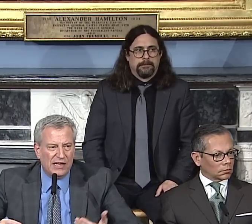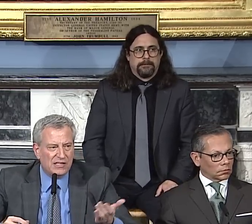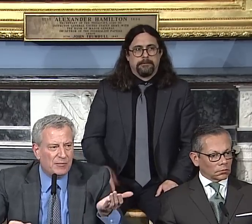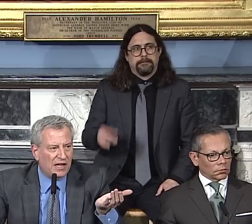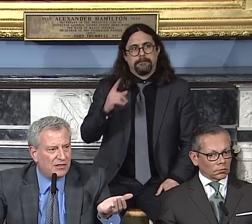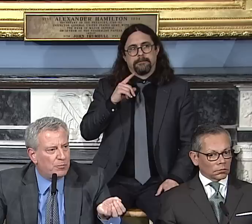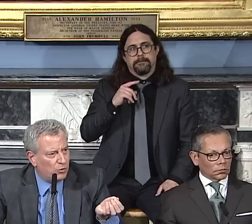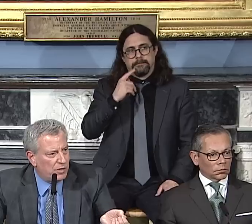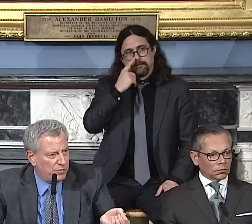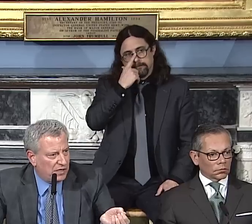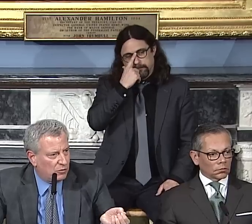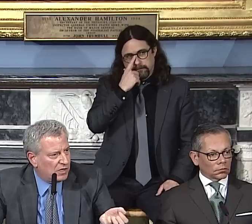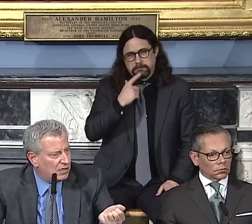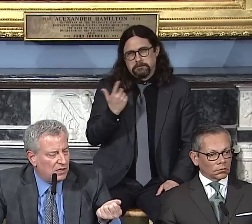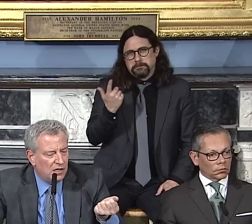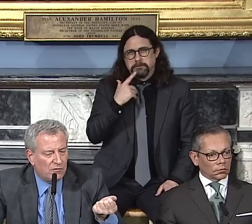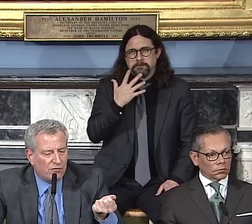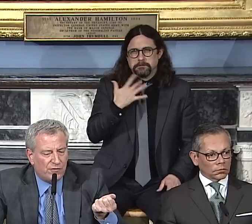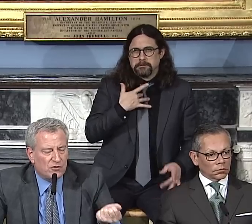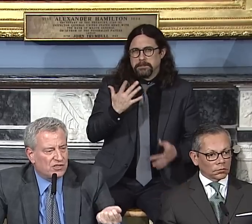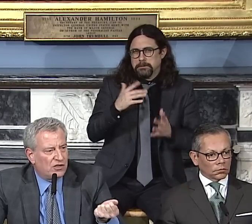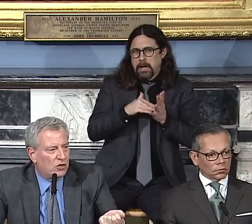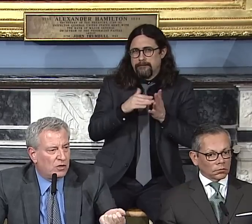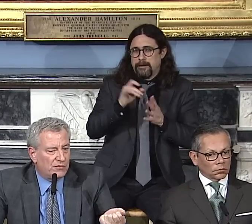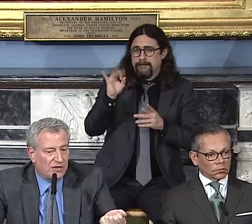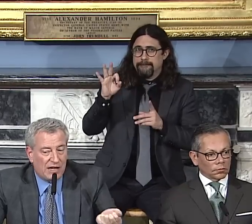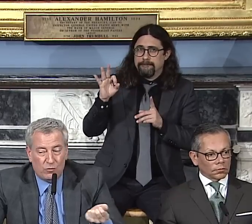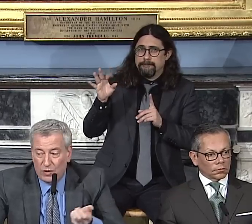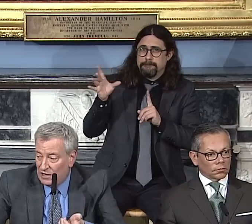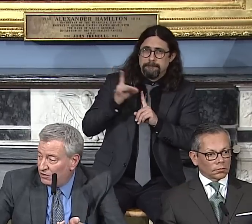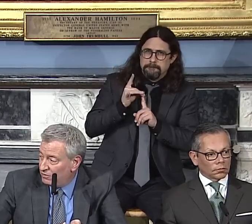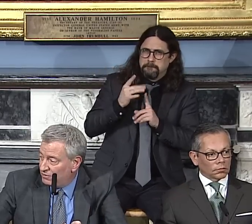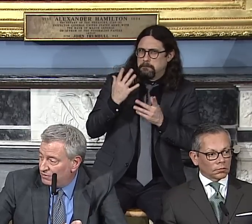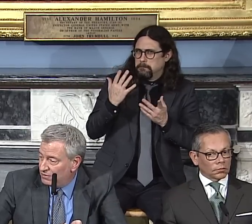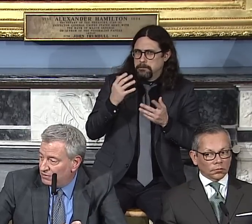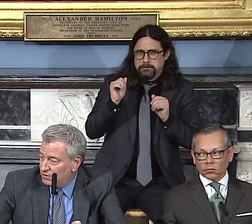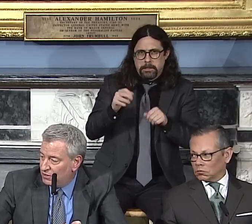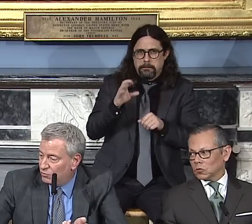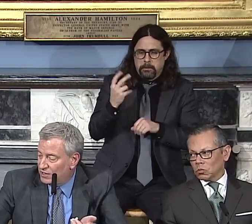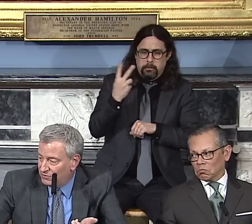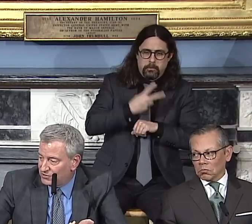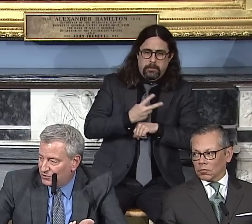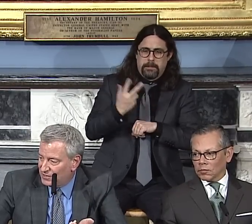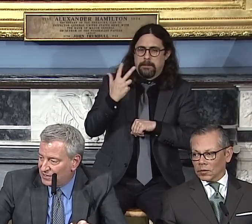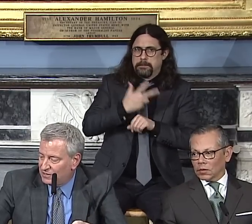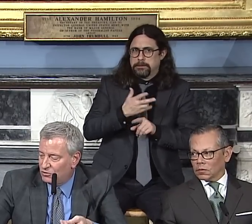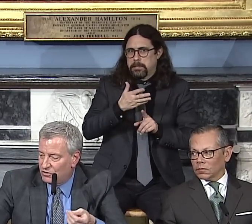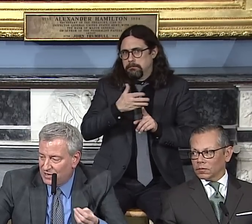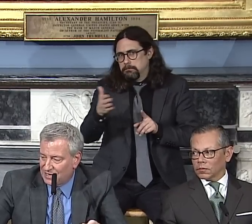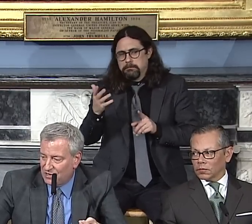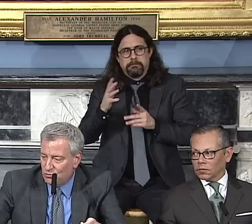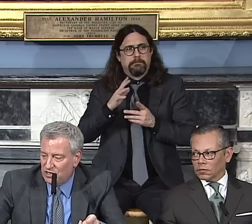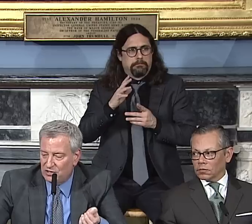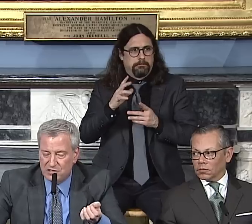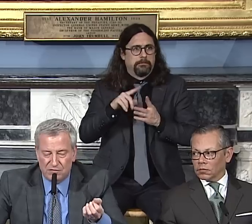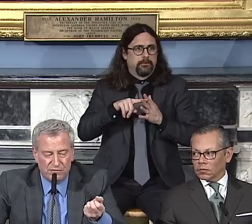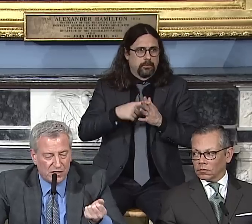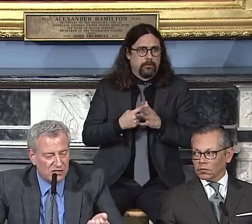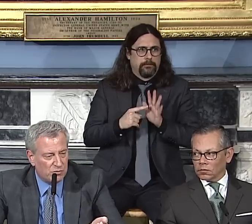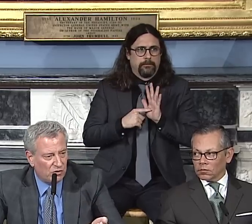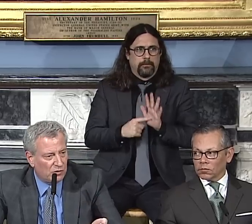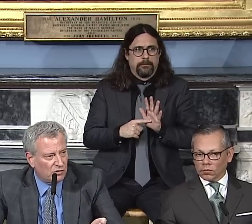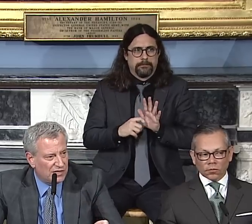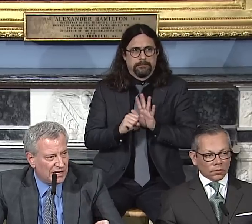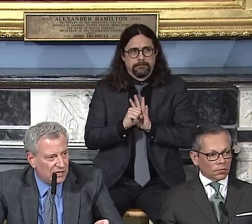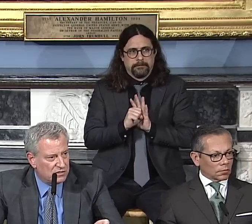Right. So that's, I mean, at the point being, we're not, for folks to know if they're getting well, of whatever is going on or they're not getting well is a